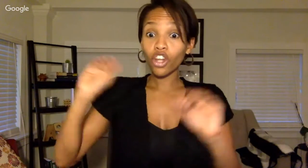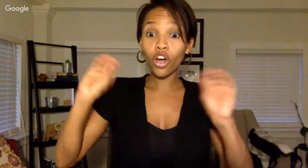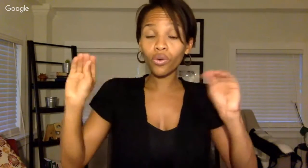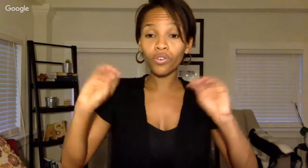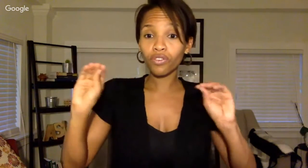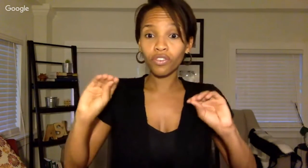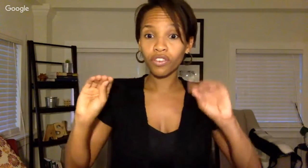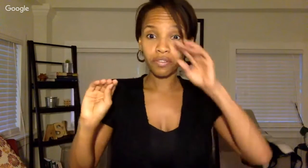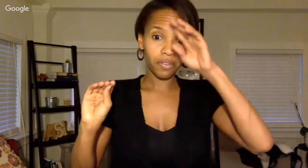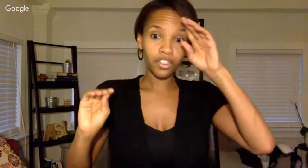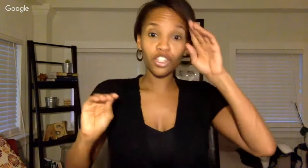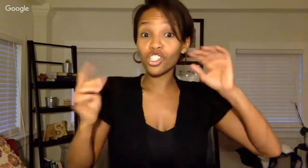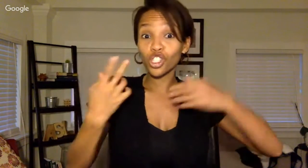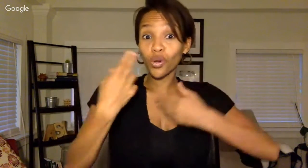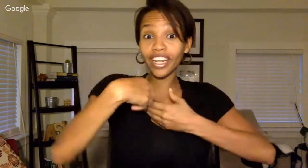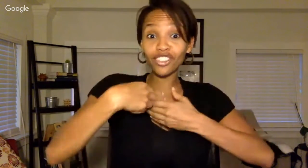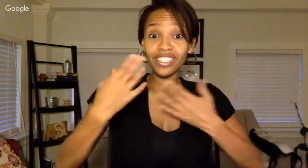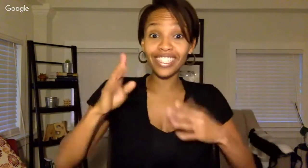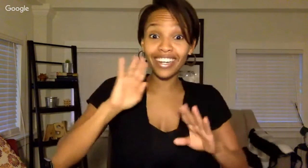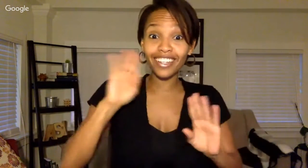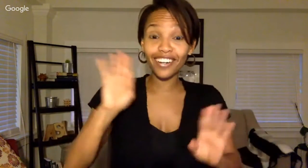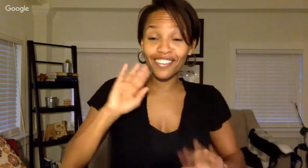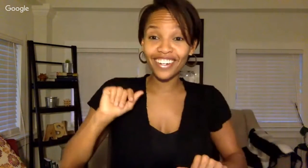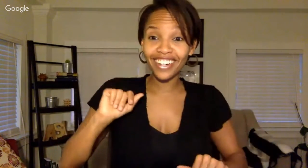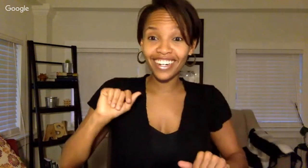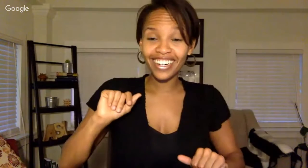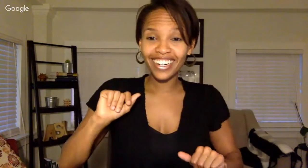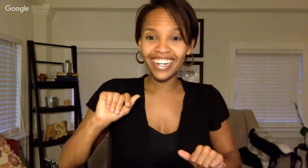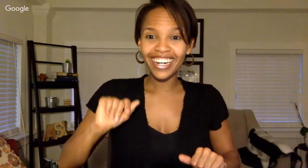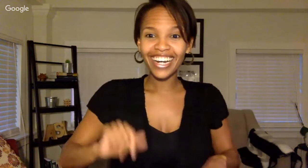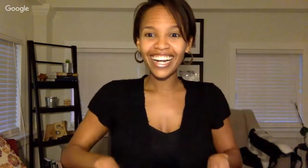No? You're just joining just to say hello?